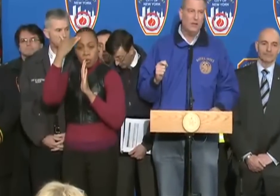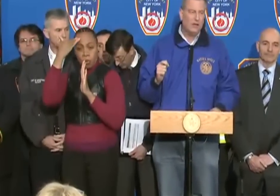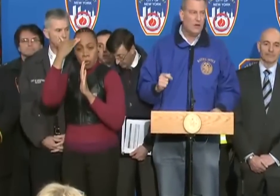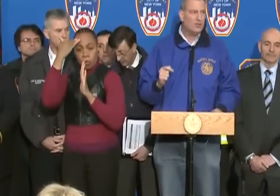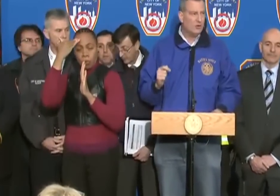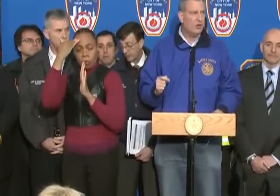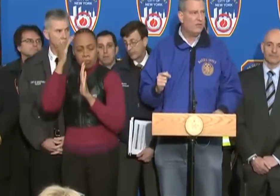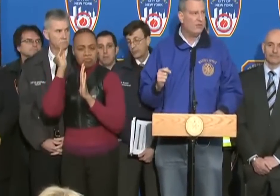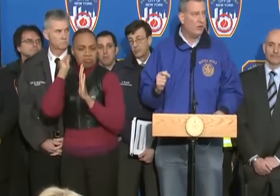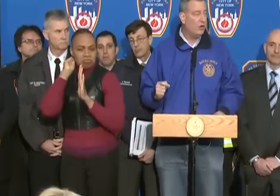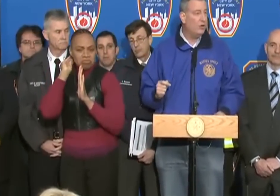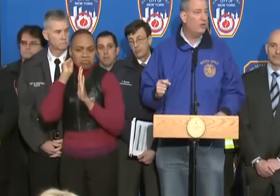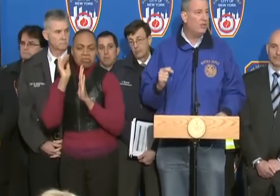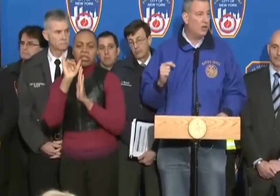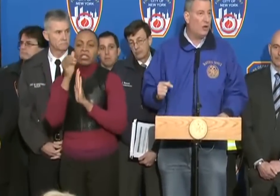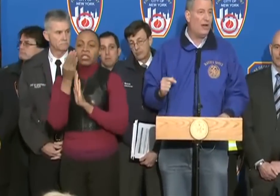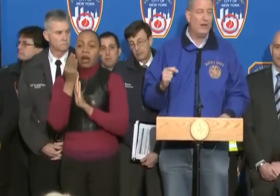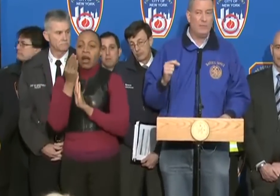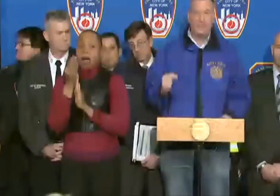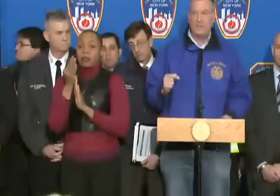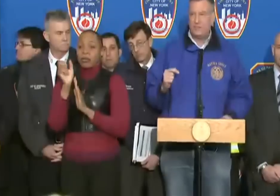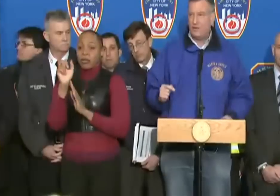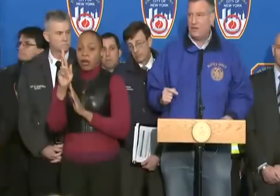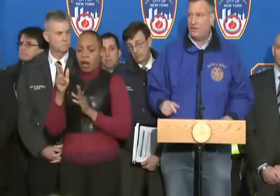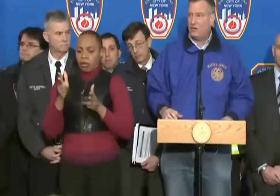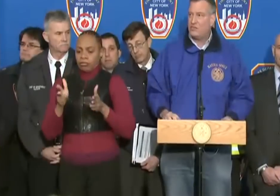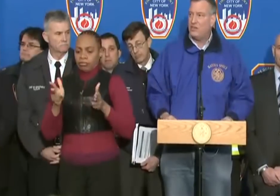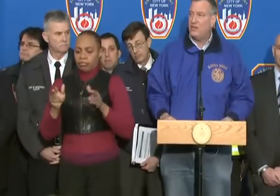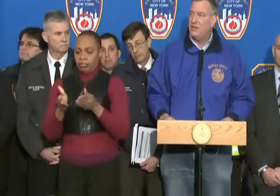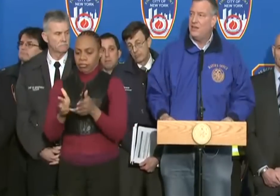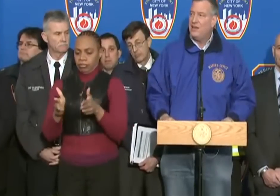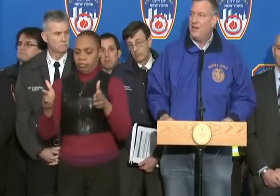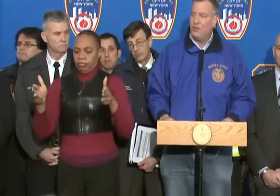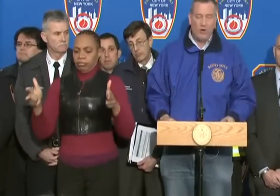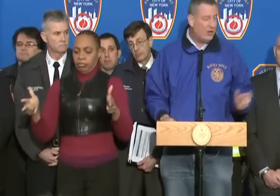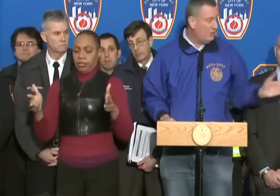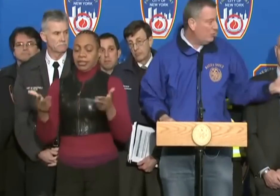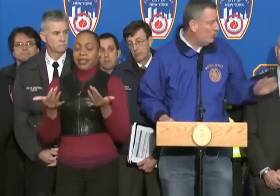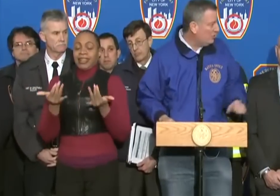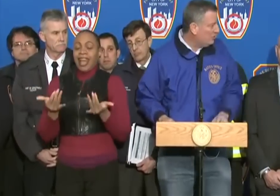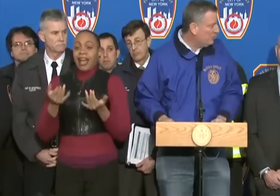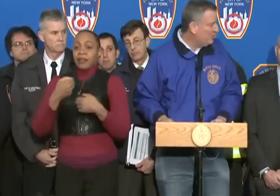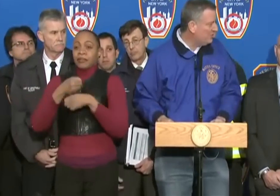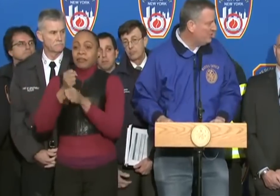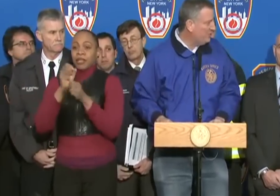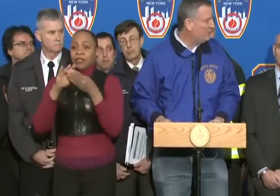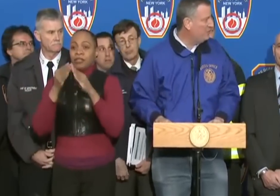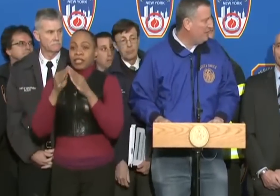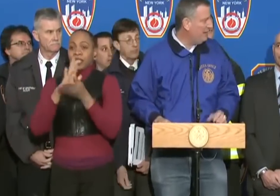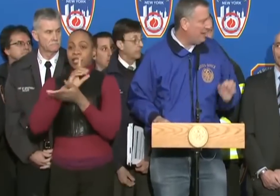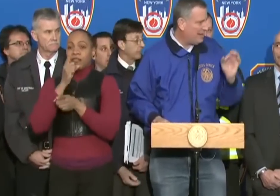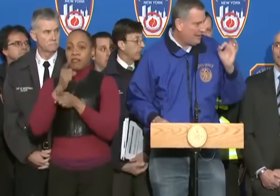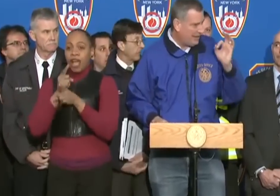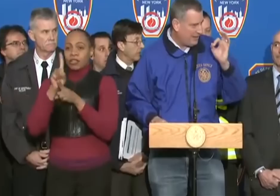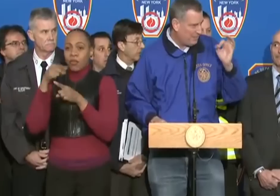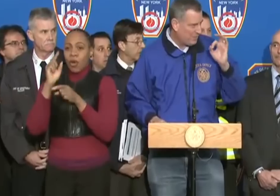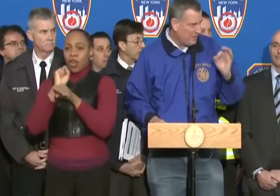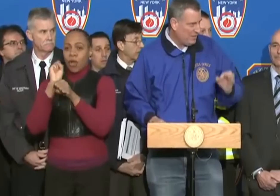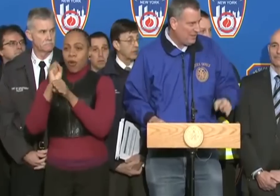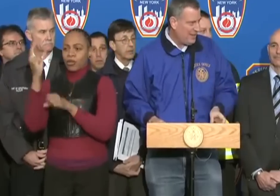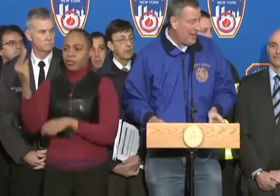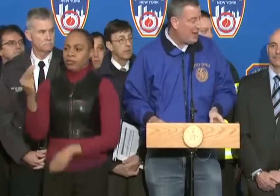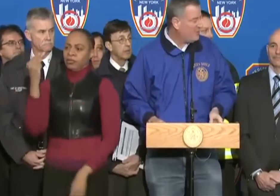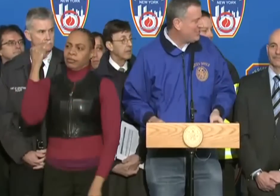the cars were off the road, to go out and make things right in New York City. And one of your workers, Commissioner, looked at me and he had a kind